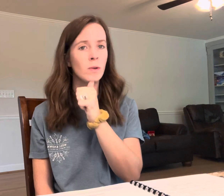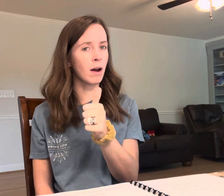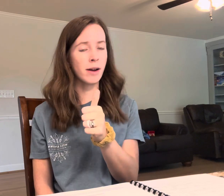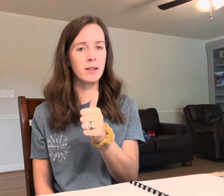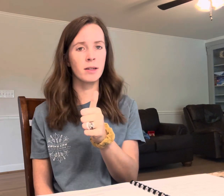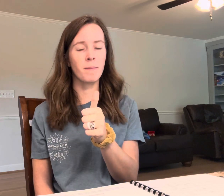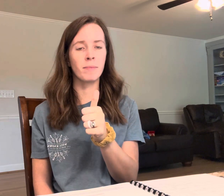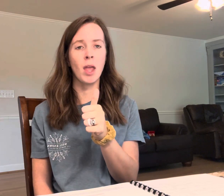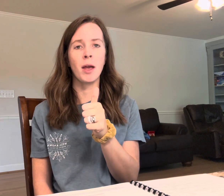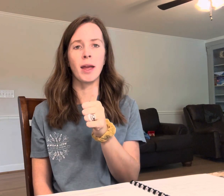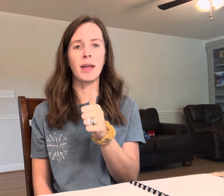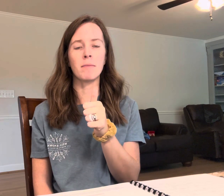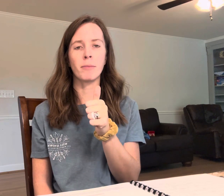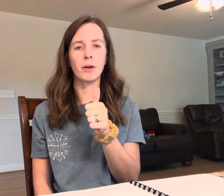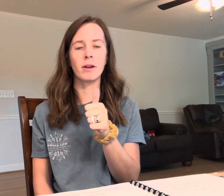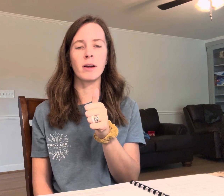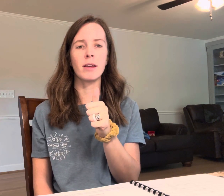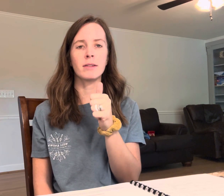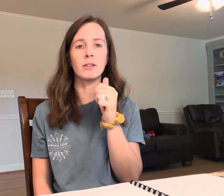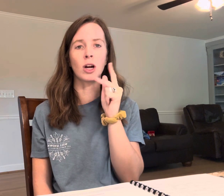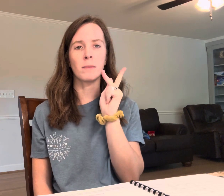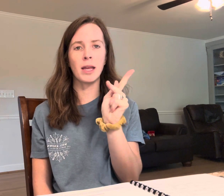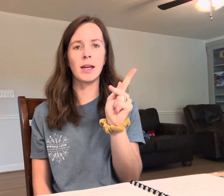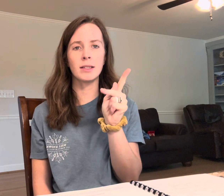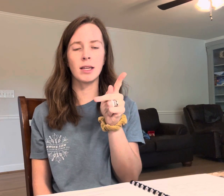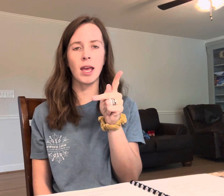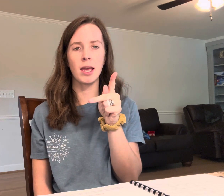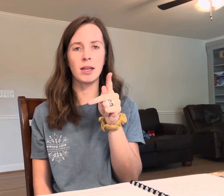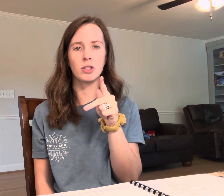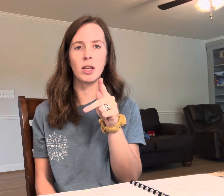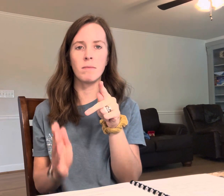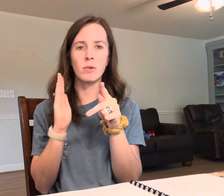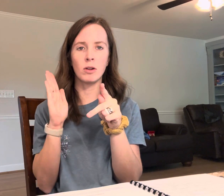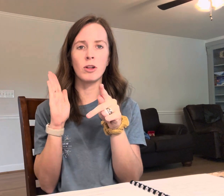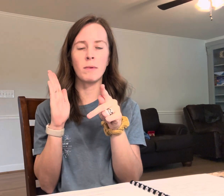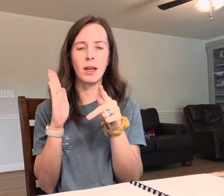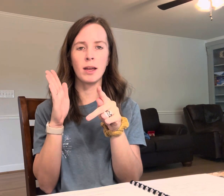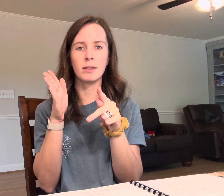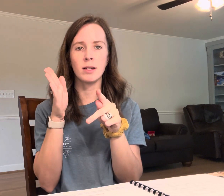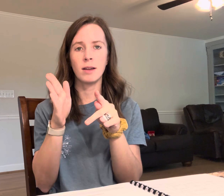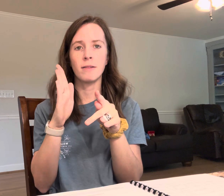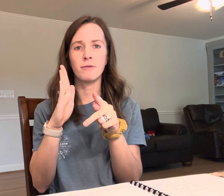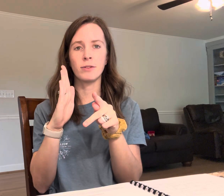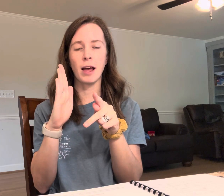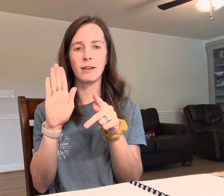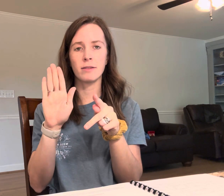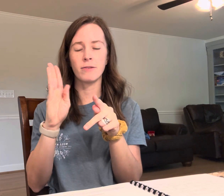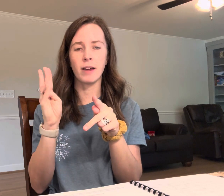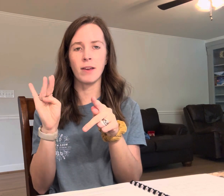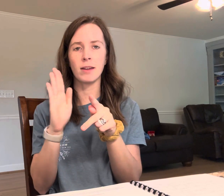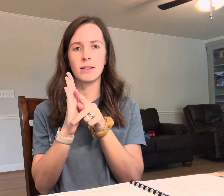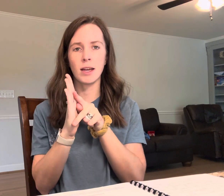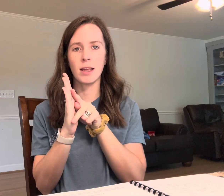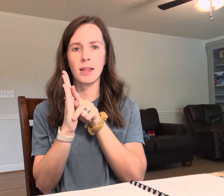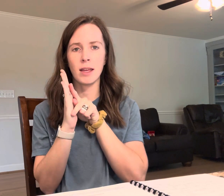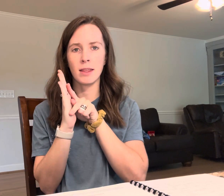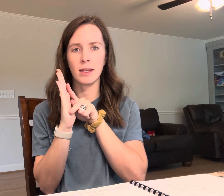not. Okay, and murder is dominant hand in a K hand shape, non-dominant hand flat 5 hand, and the K